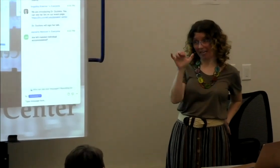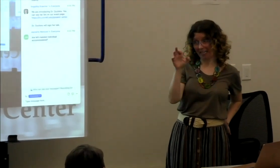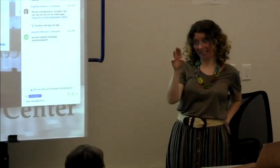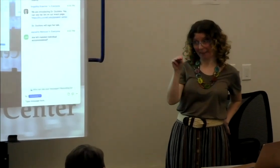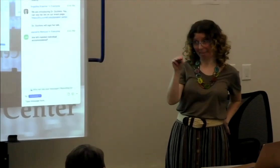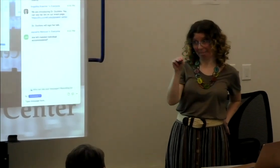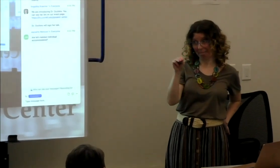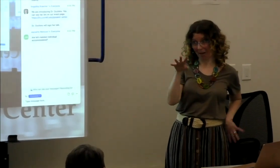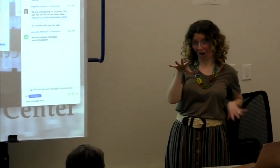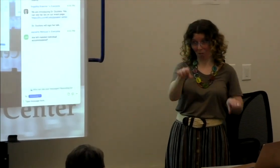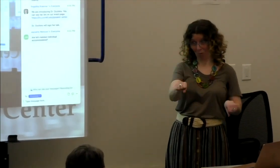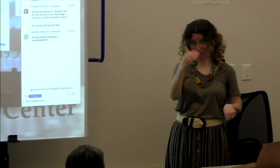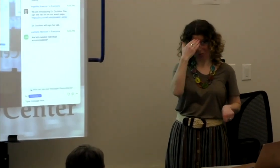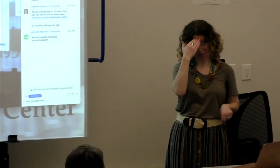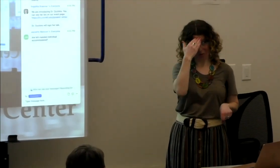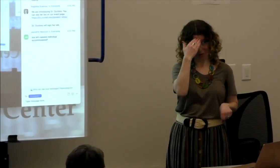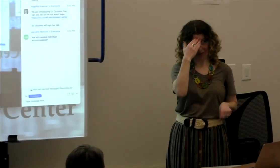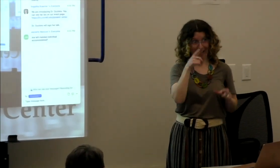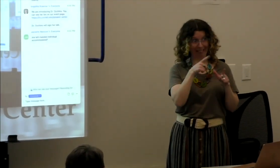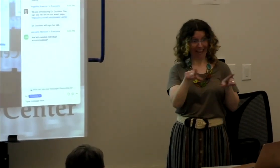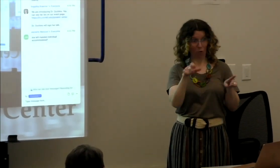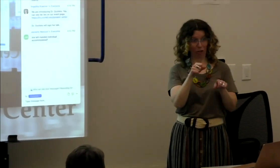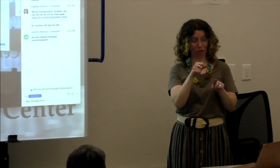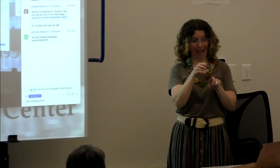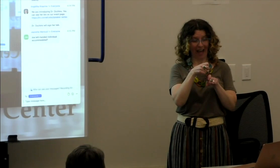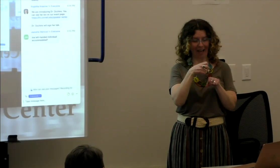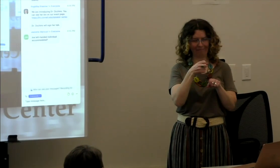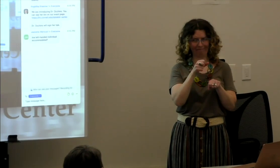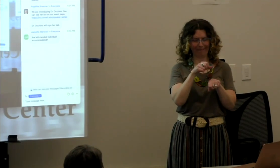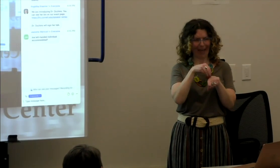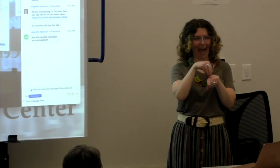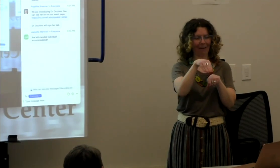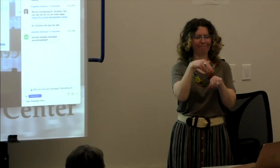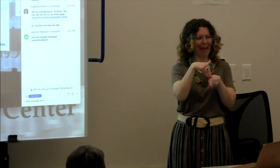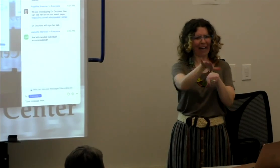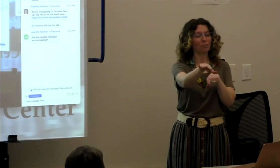the colonialism, you know, about taking over,